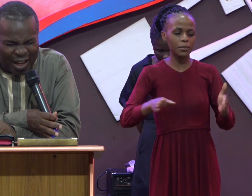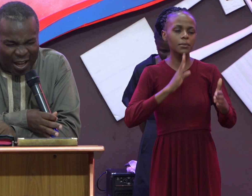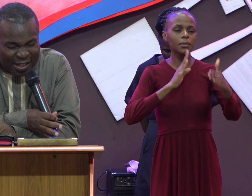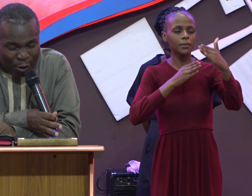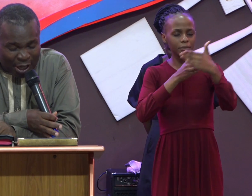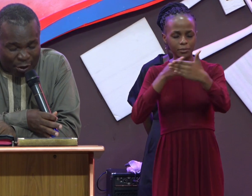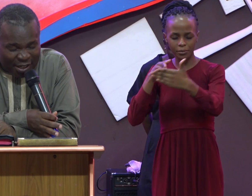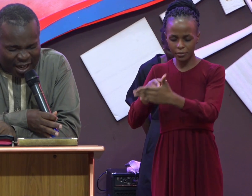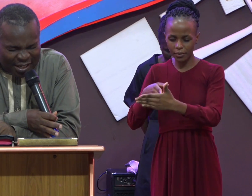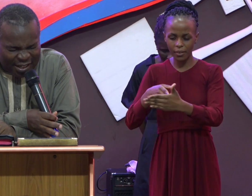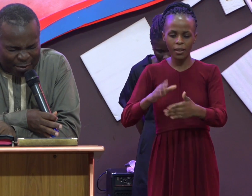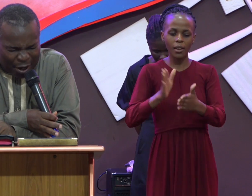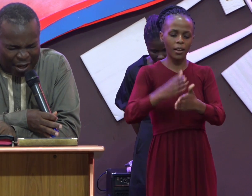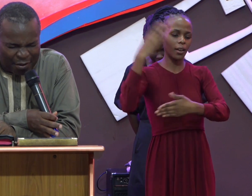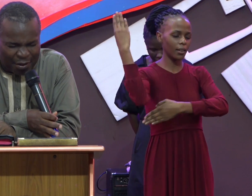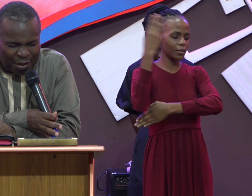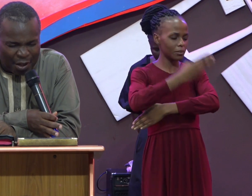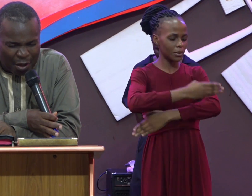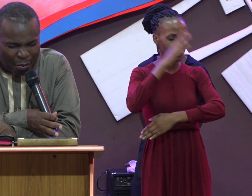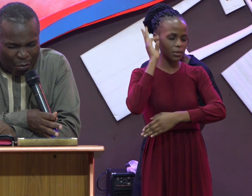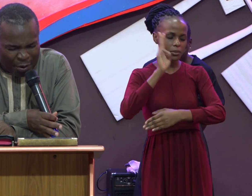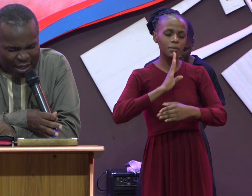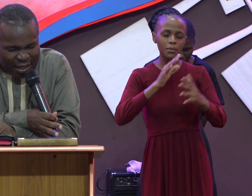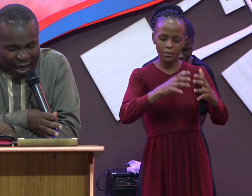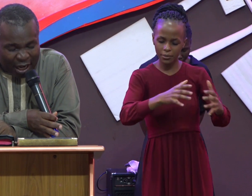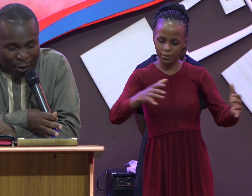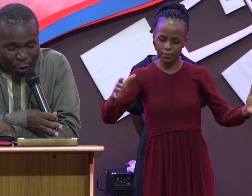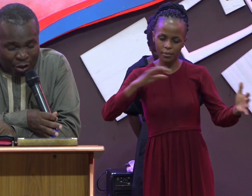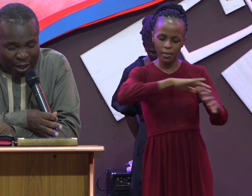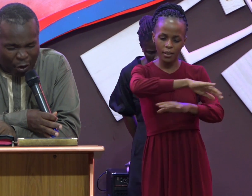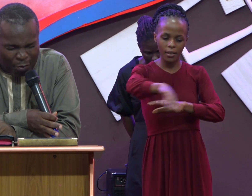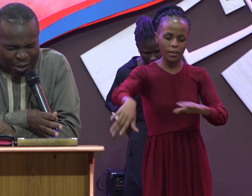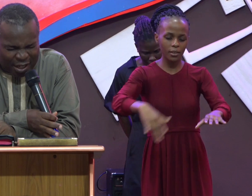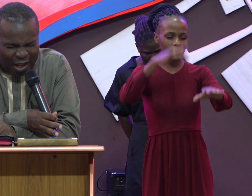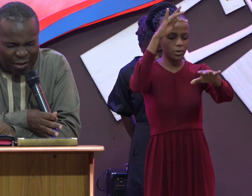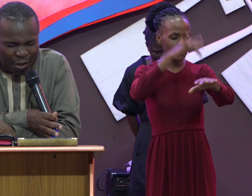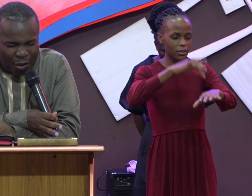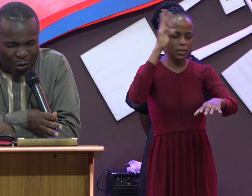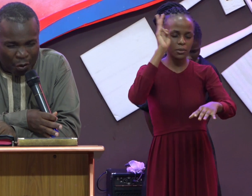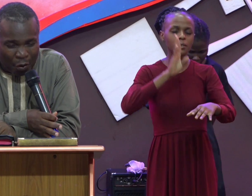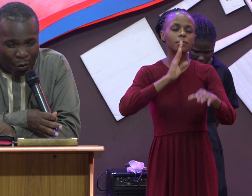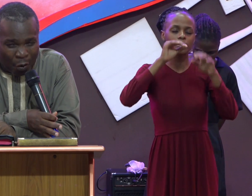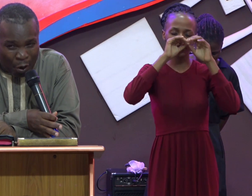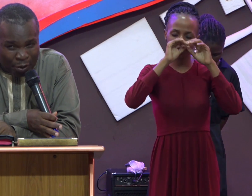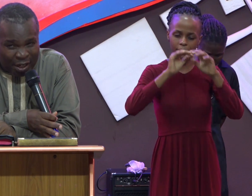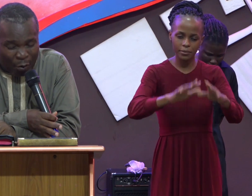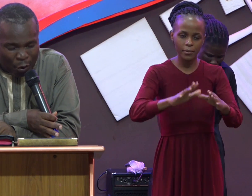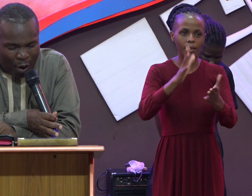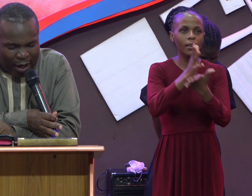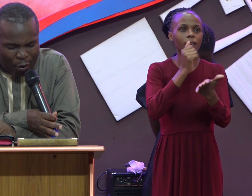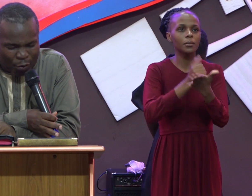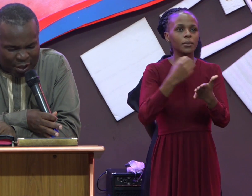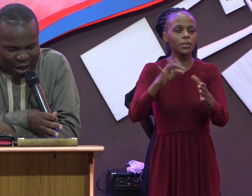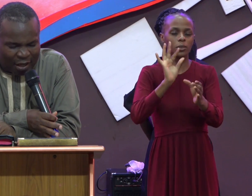may be perverted. Ensalo salo zezigaziizibwe. That the territories may be enlarged. Mubulichatekako emikono kibereko omukisa. That whatever they put their hands on may have a blessing. Olwokusiga